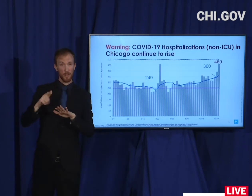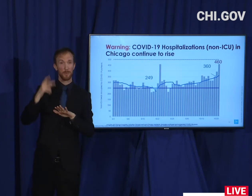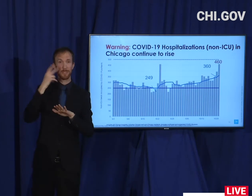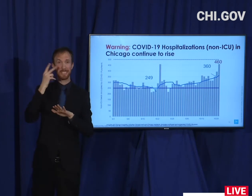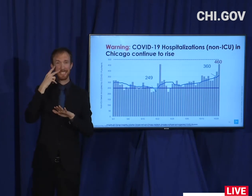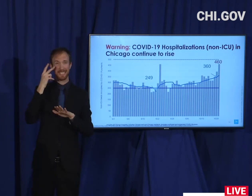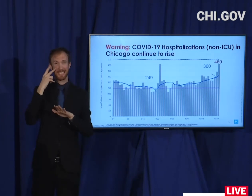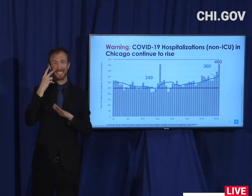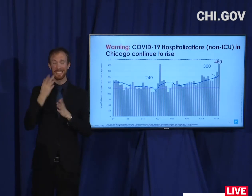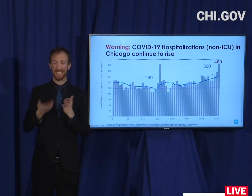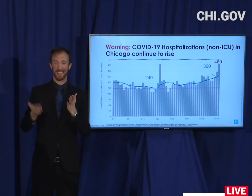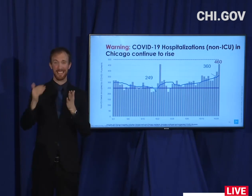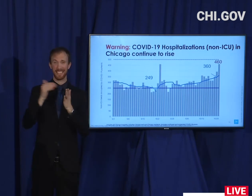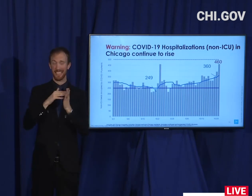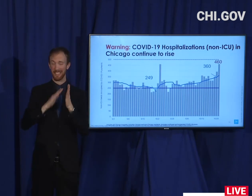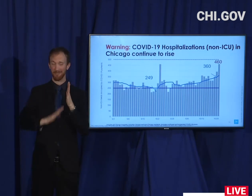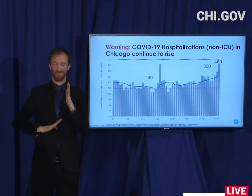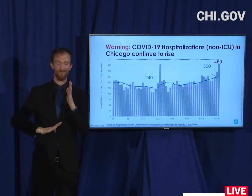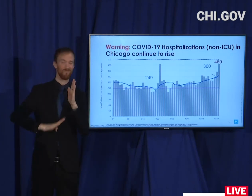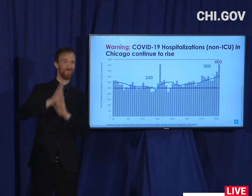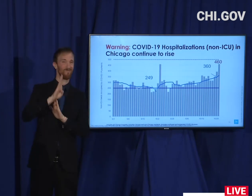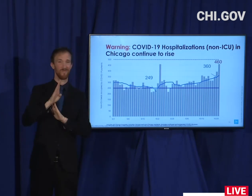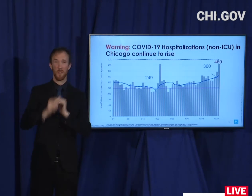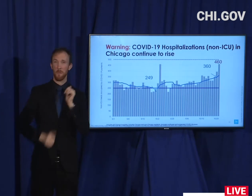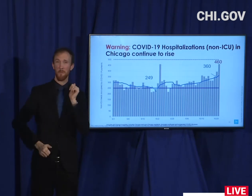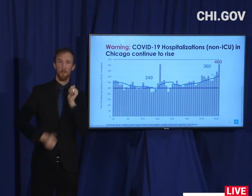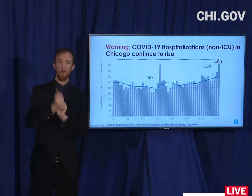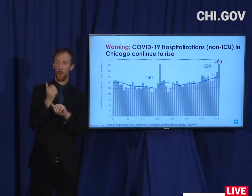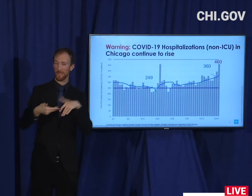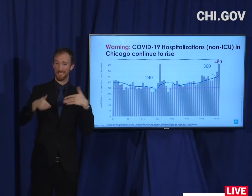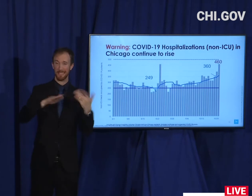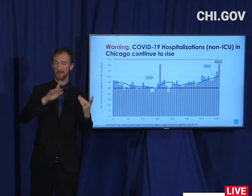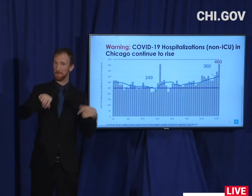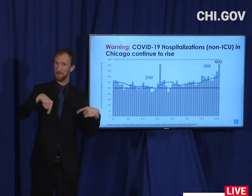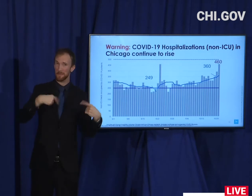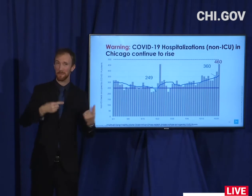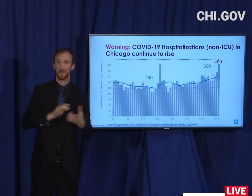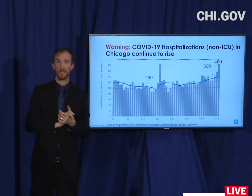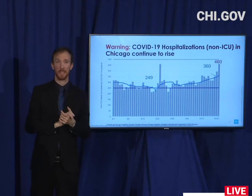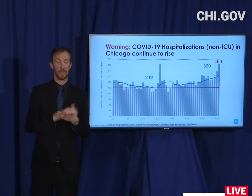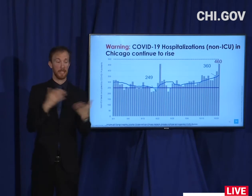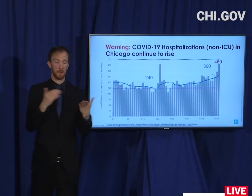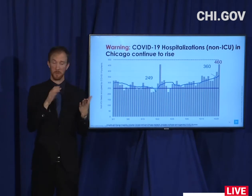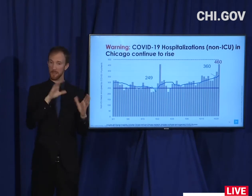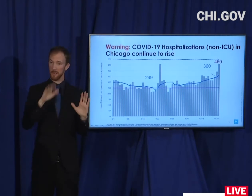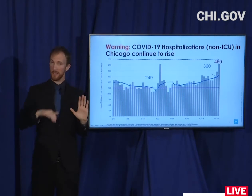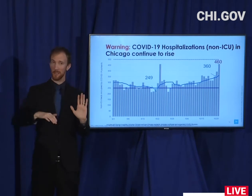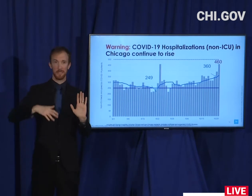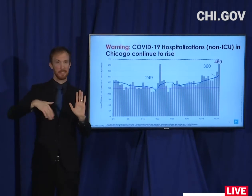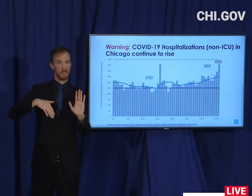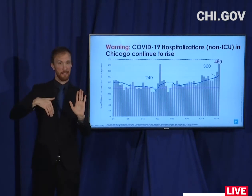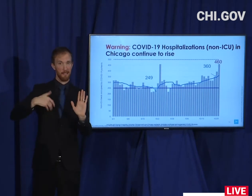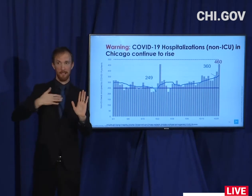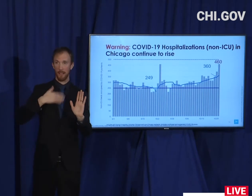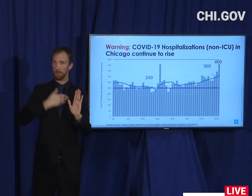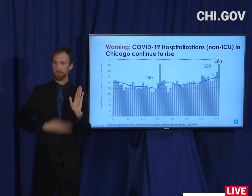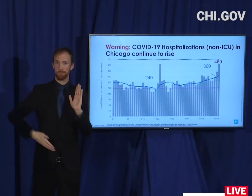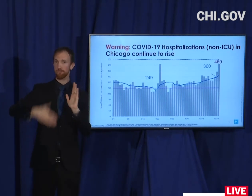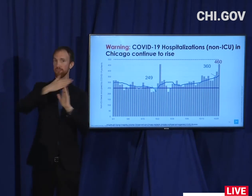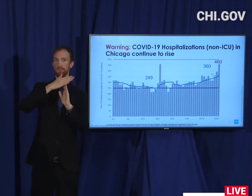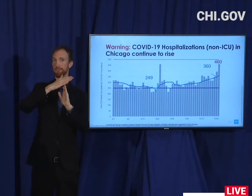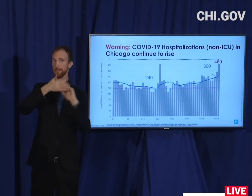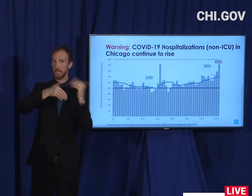again in this second surge yesterday. We've not yet seen that in Chicago, but I fully